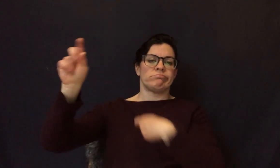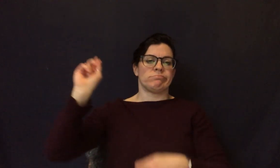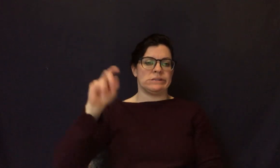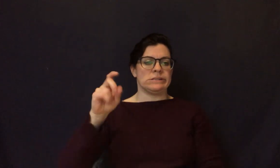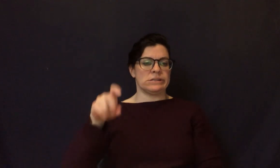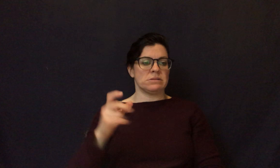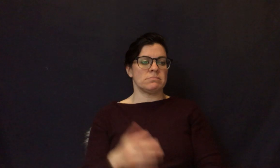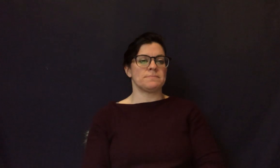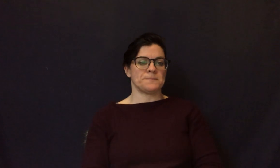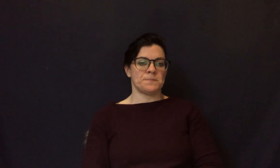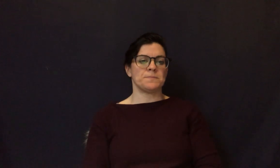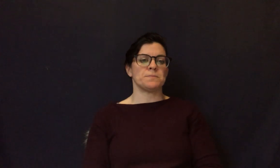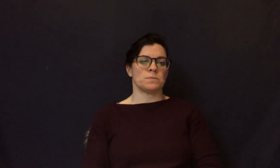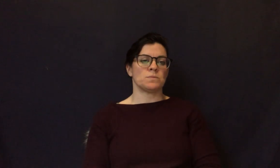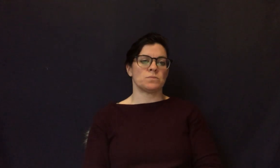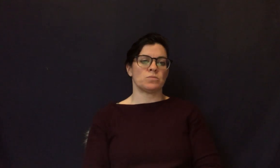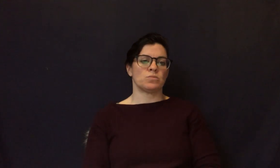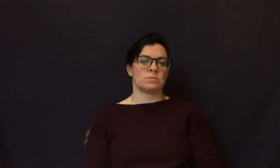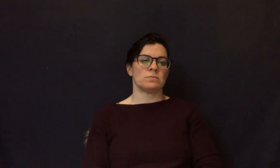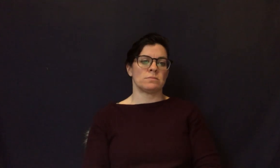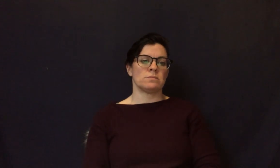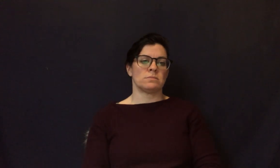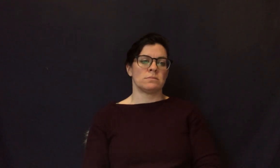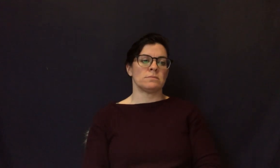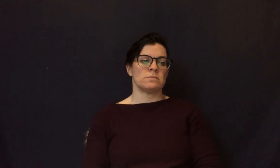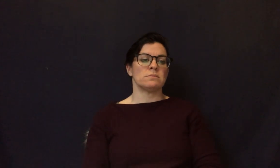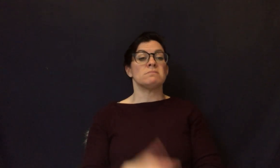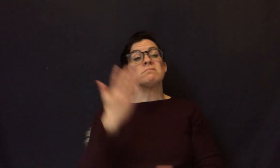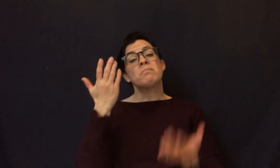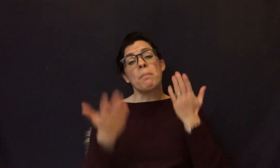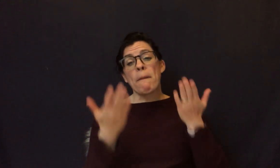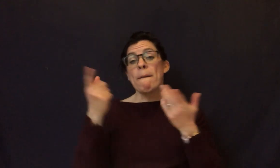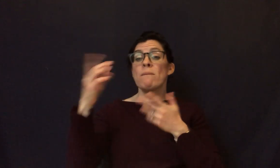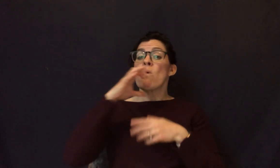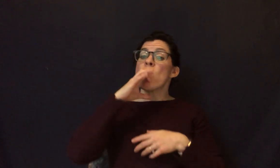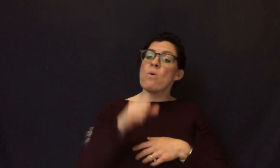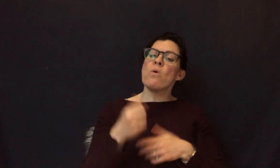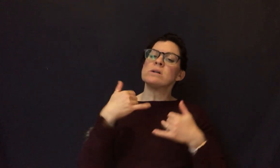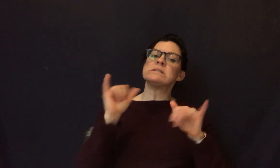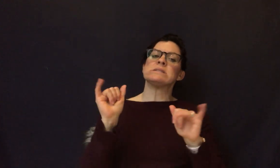good thing to check these once in a while. Okay, like I said, take them off the wall, shake them,